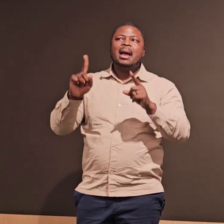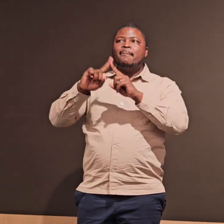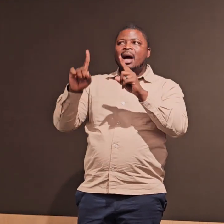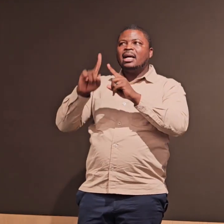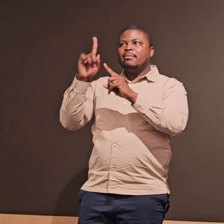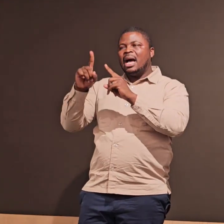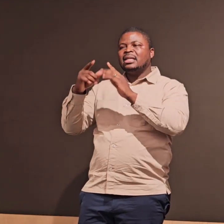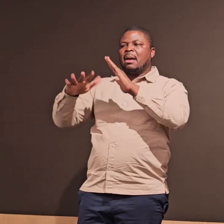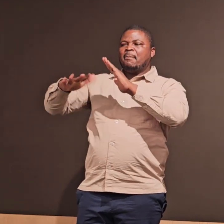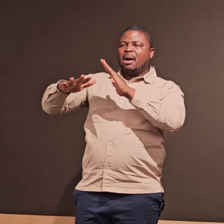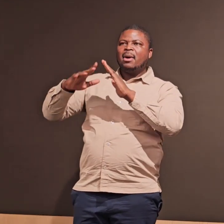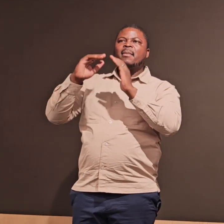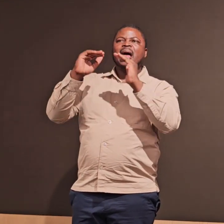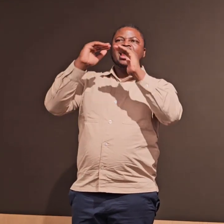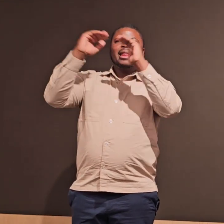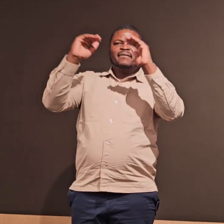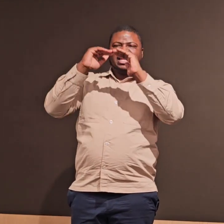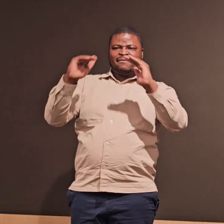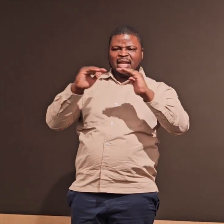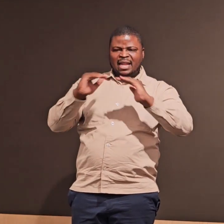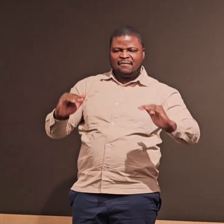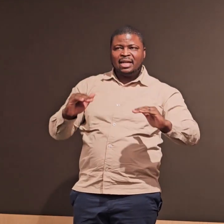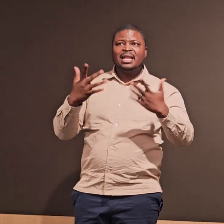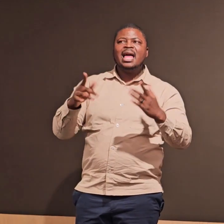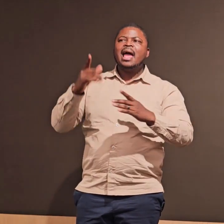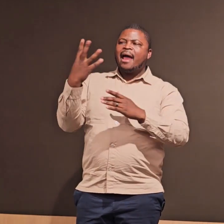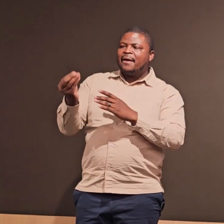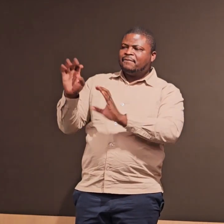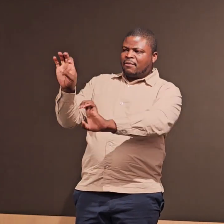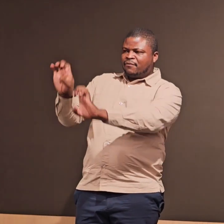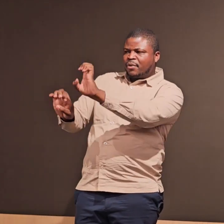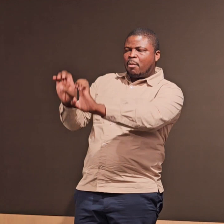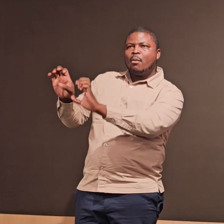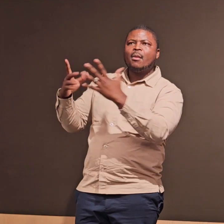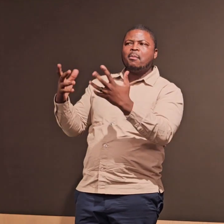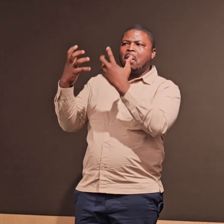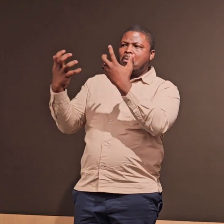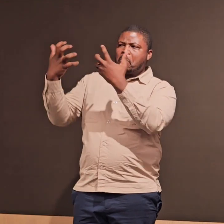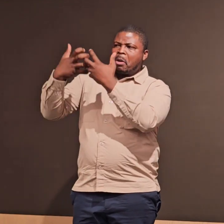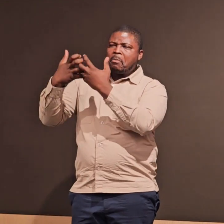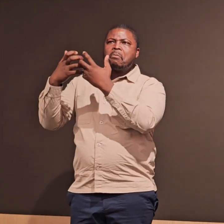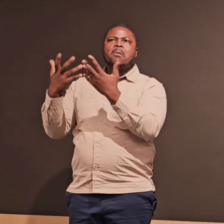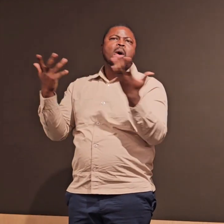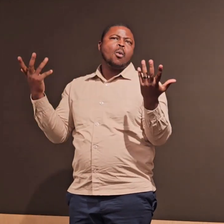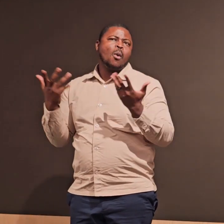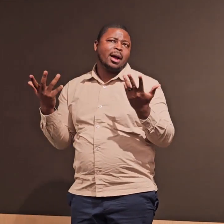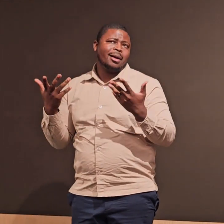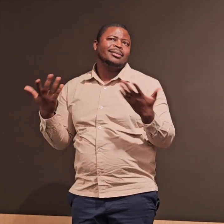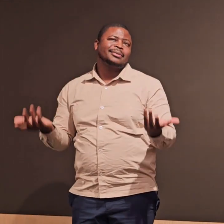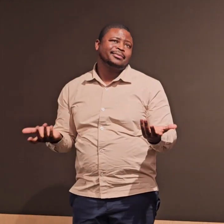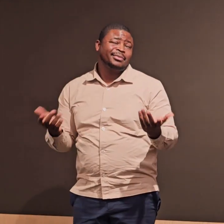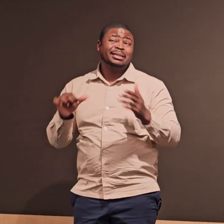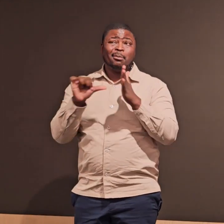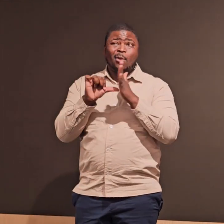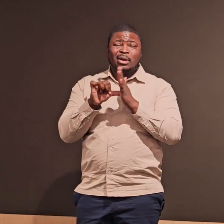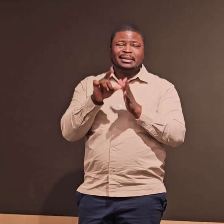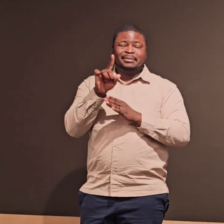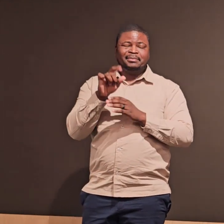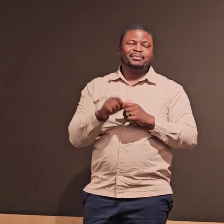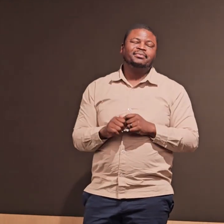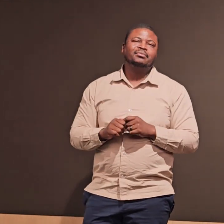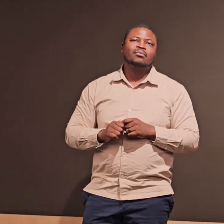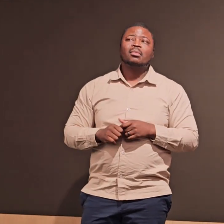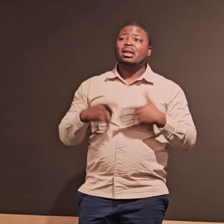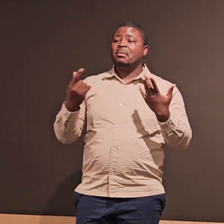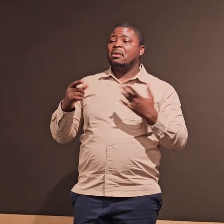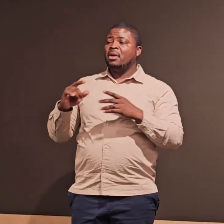it works. That's why there's a scale. It measures you and puts you where you are. So that is very important. Again, in terms of household